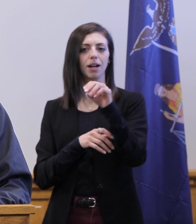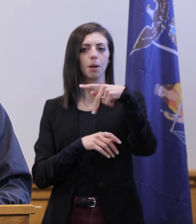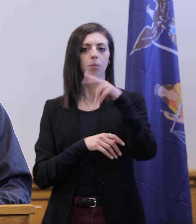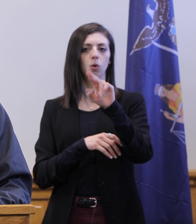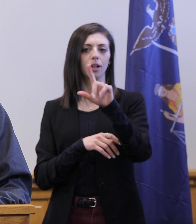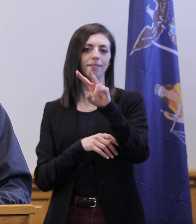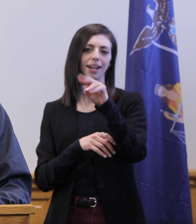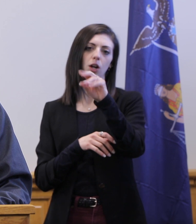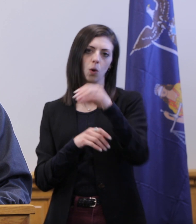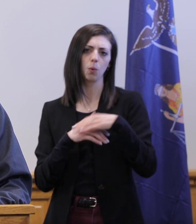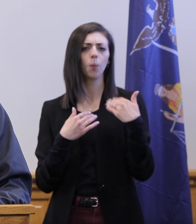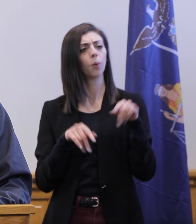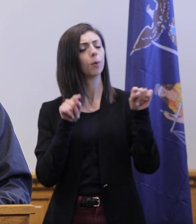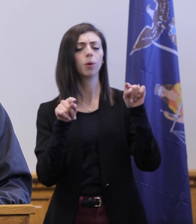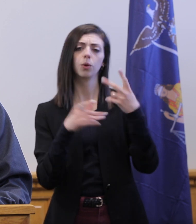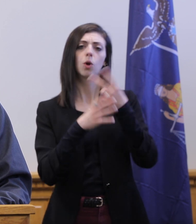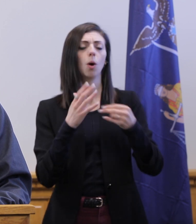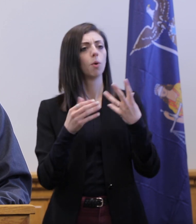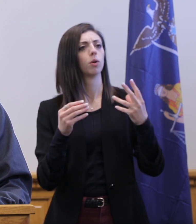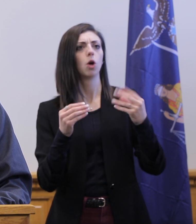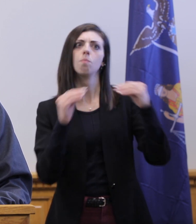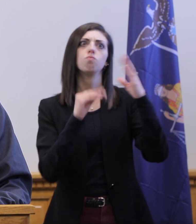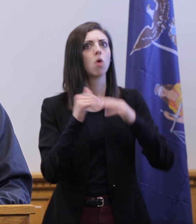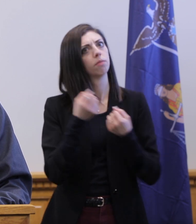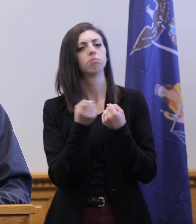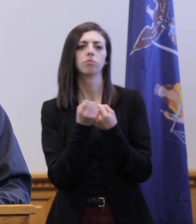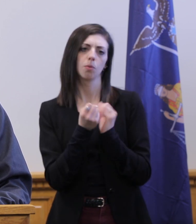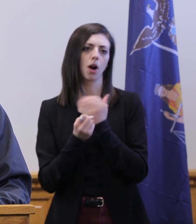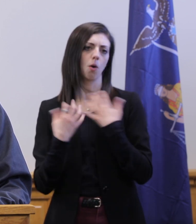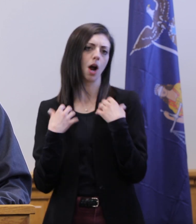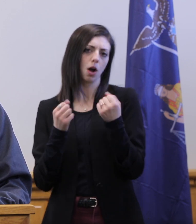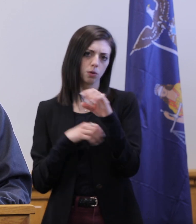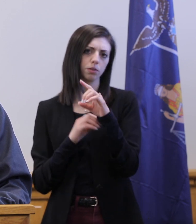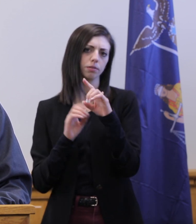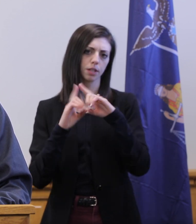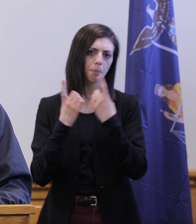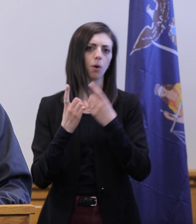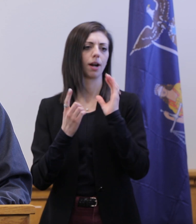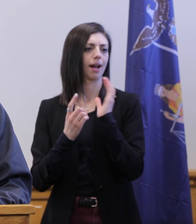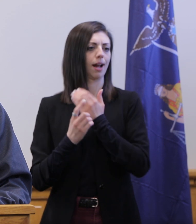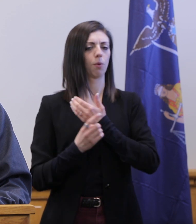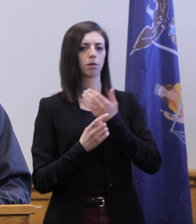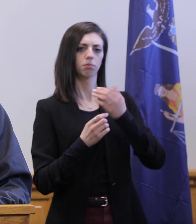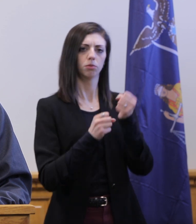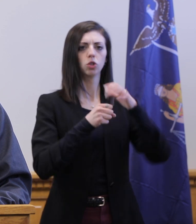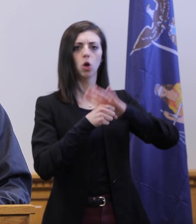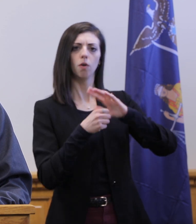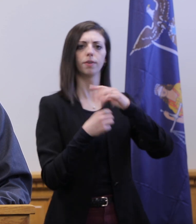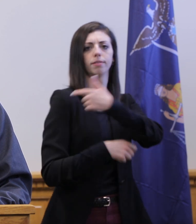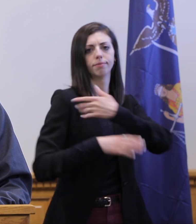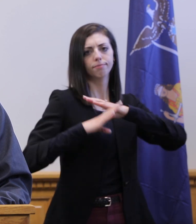above and beyond to support the Health Department and the Oswego County COVID vaccination program. Thousands of